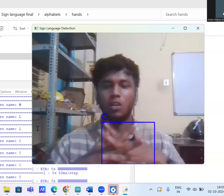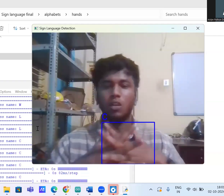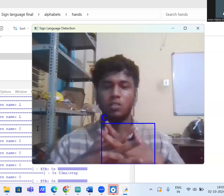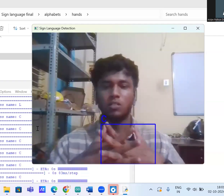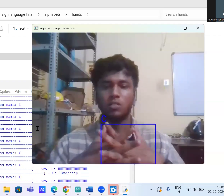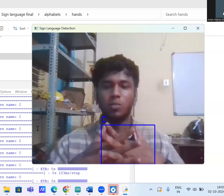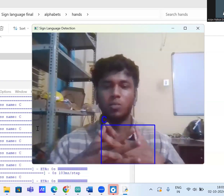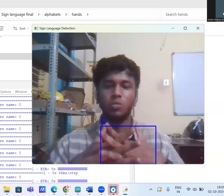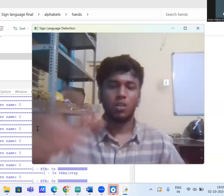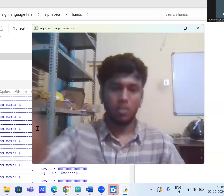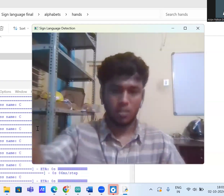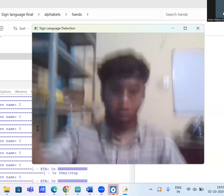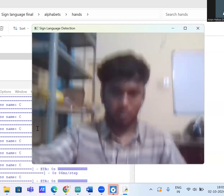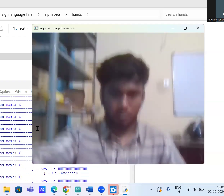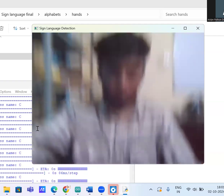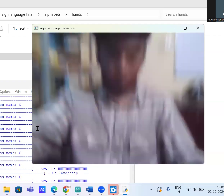This is W.